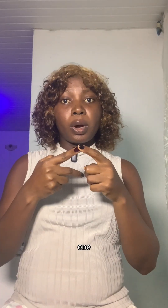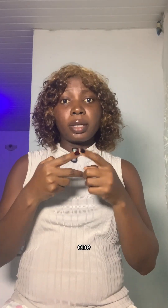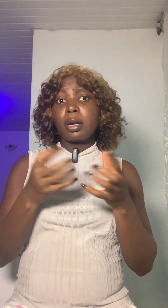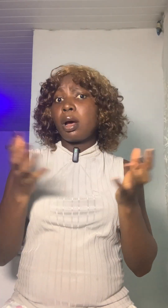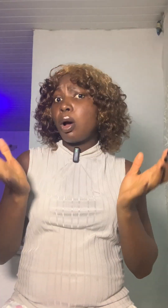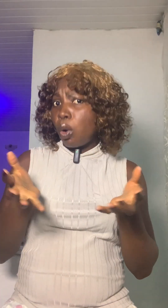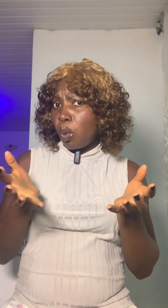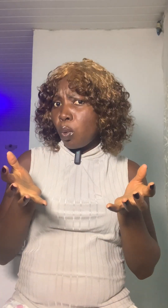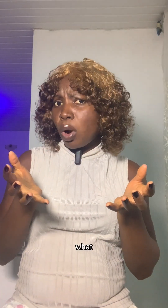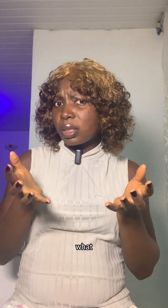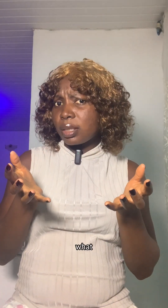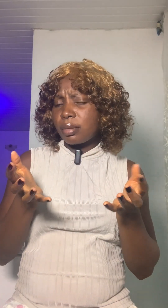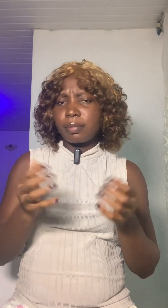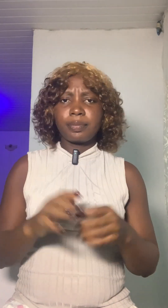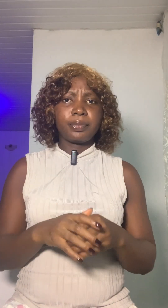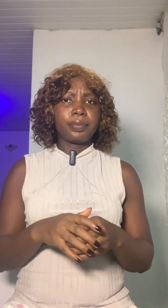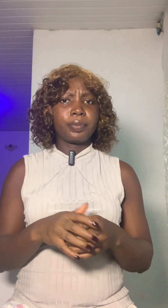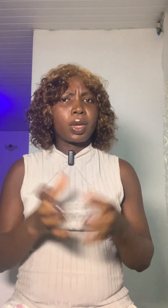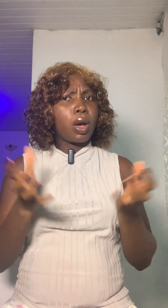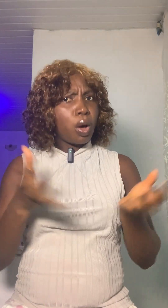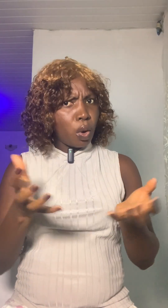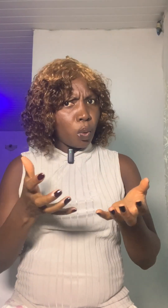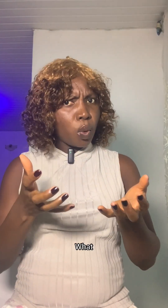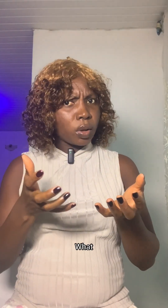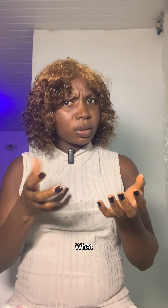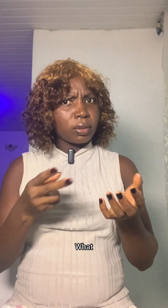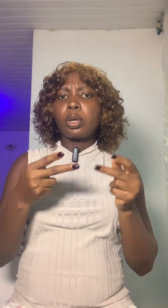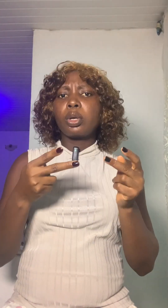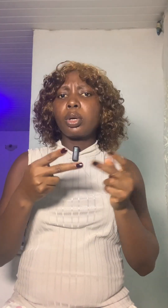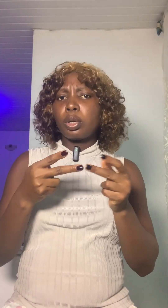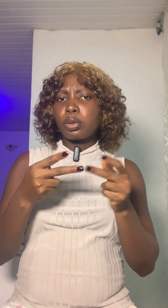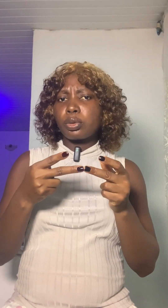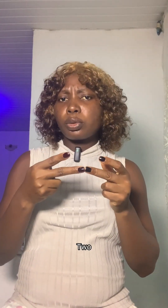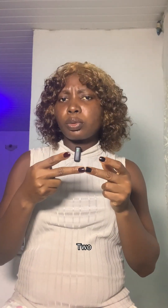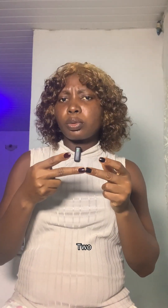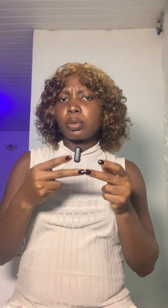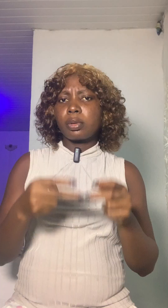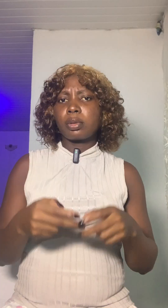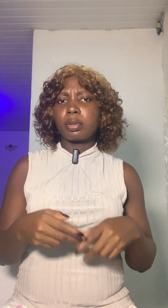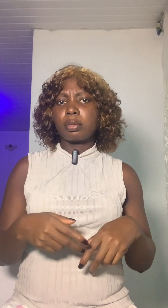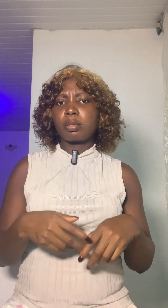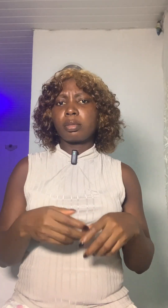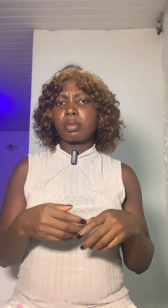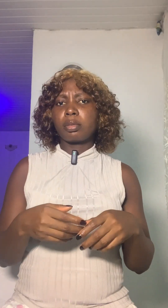1, what? What? 2,